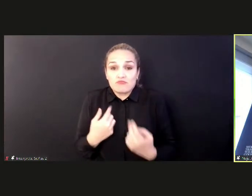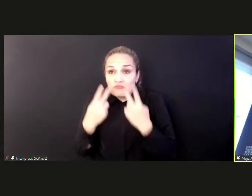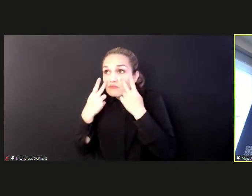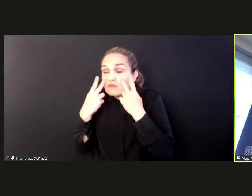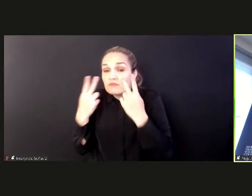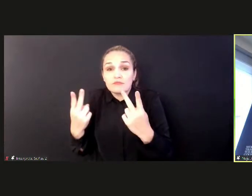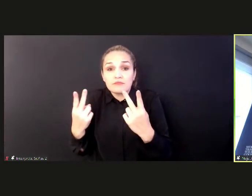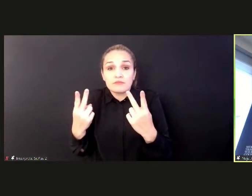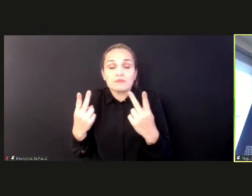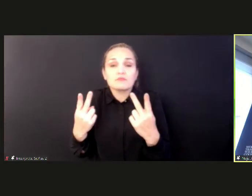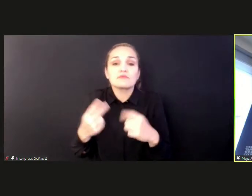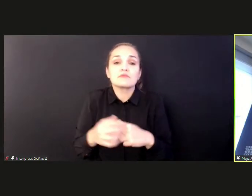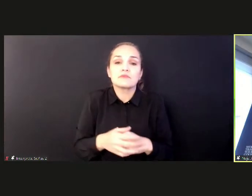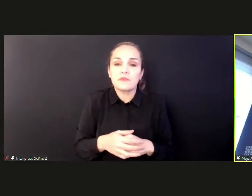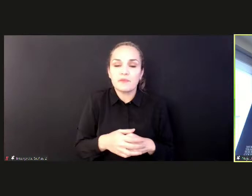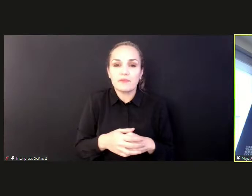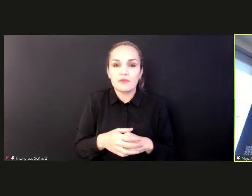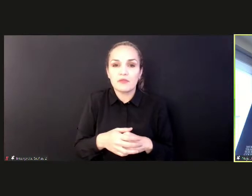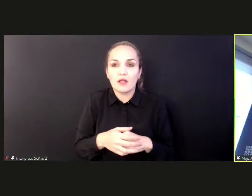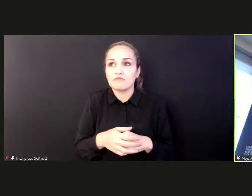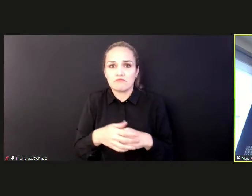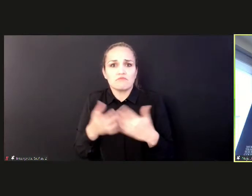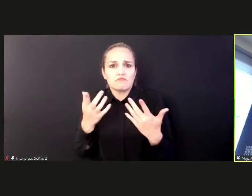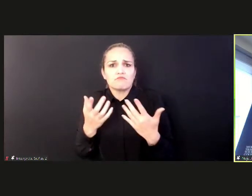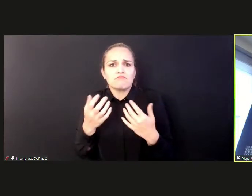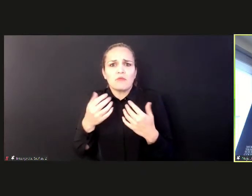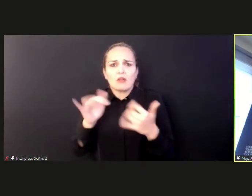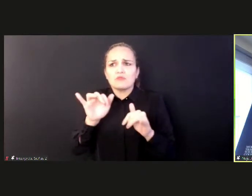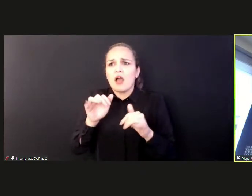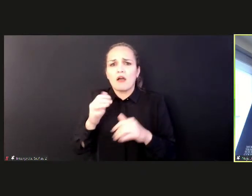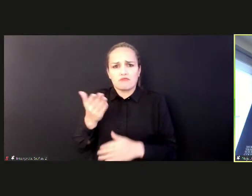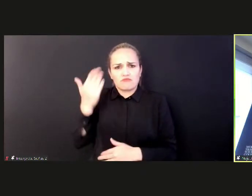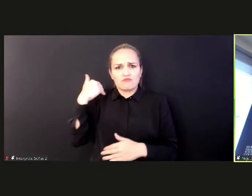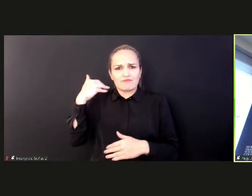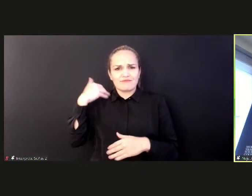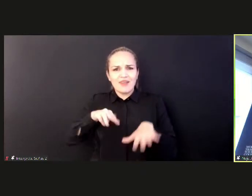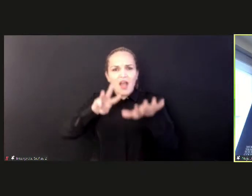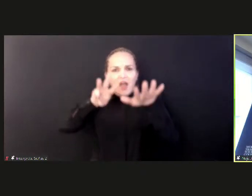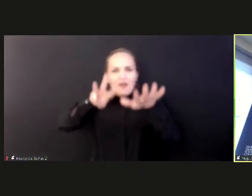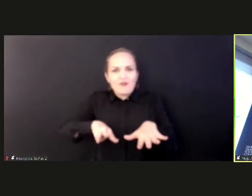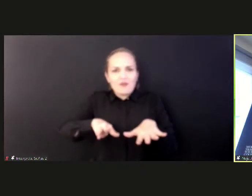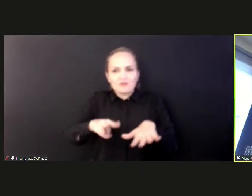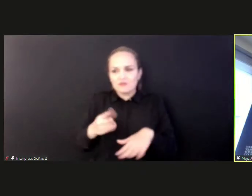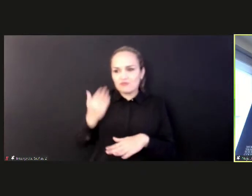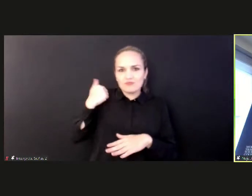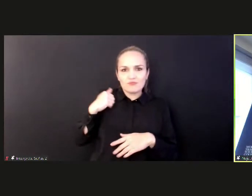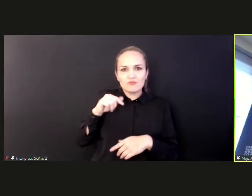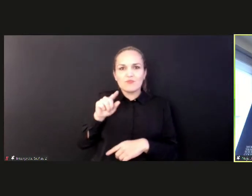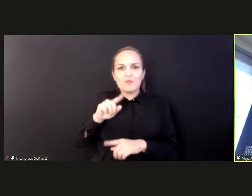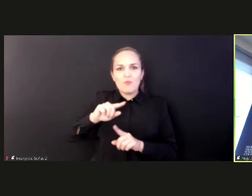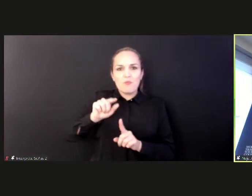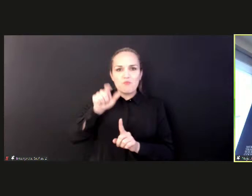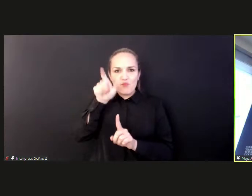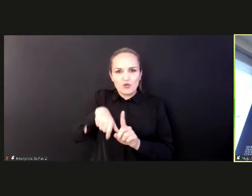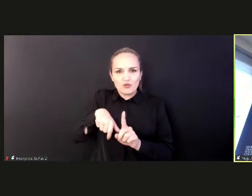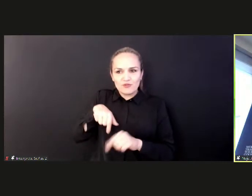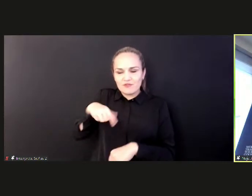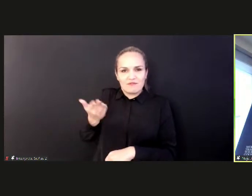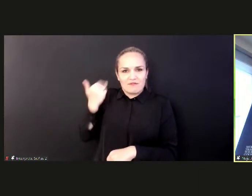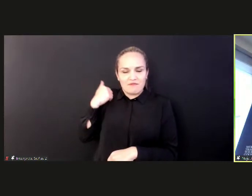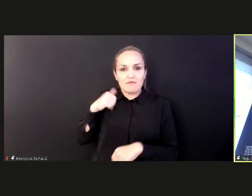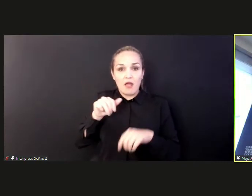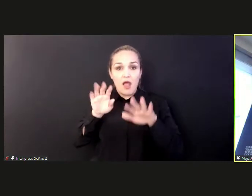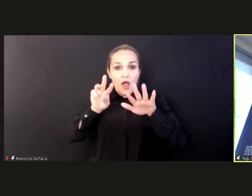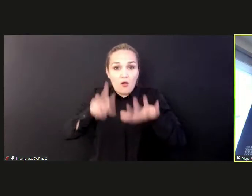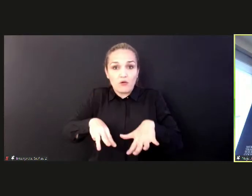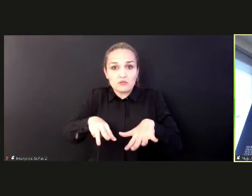by 83% versus the same month in 2019, there were regional disparities. The Middle East and Africa witnessed a